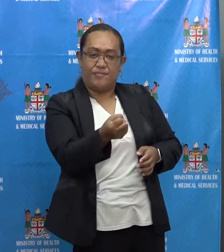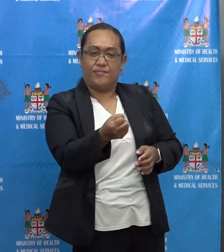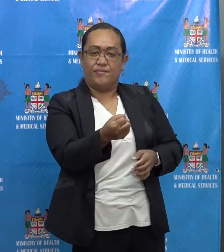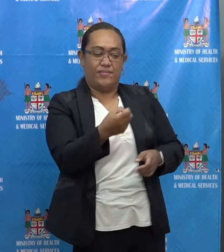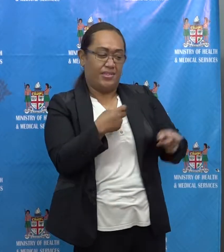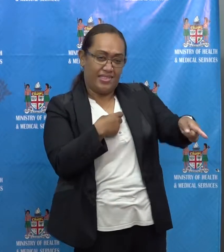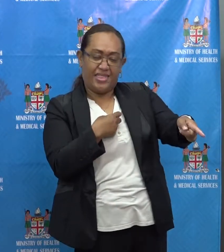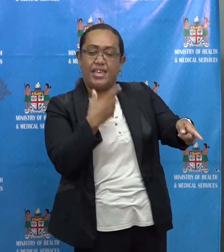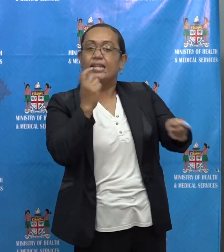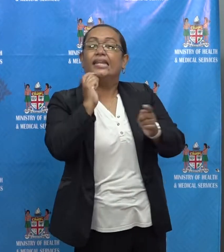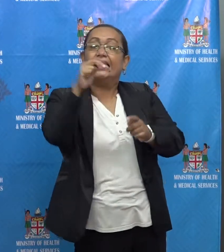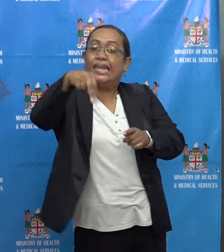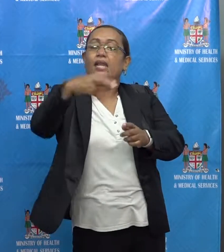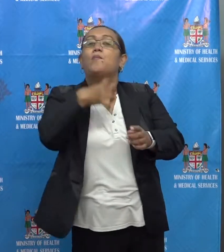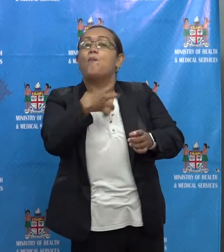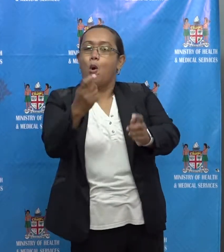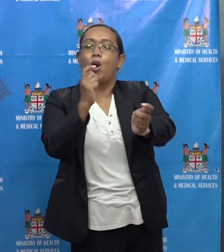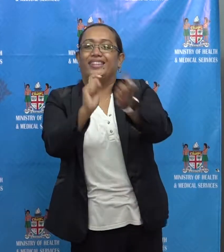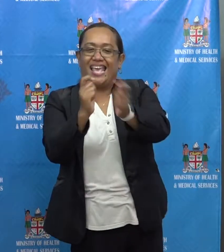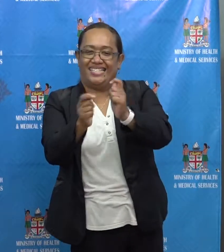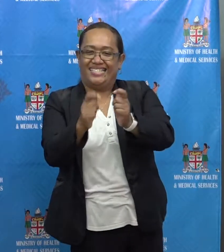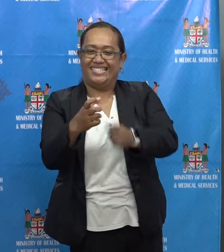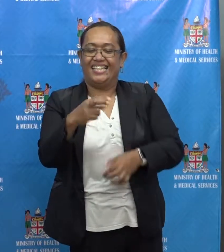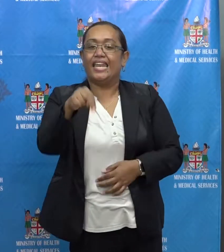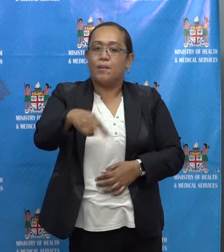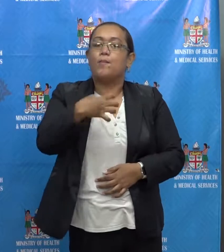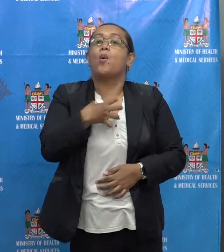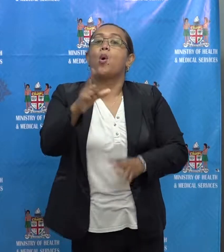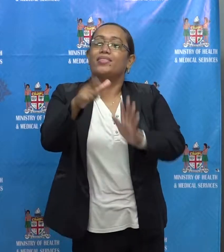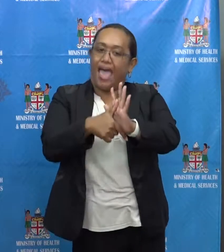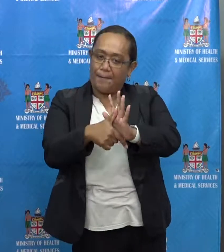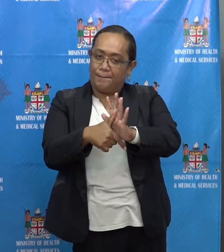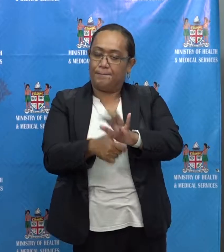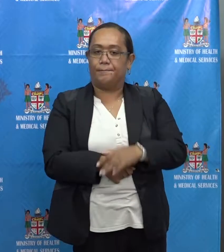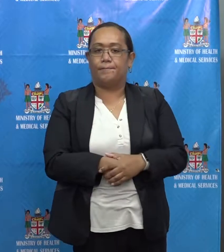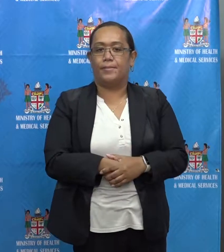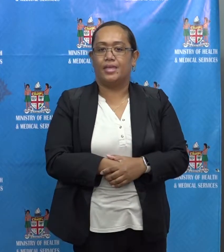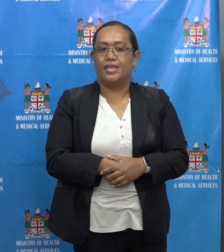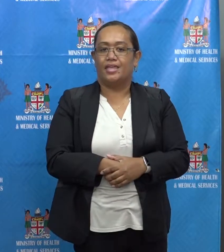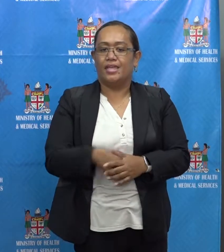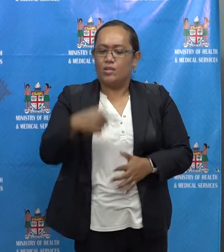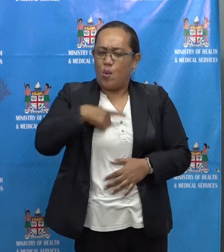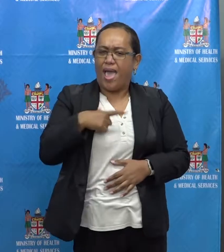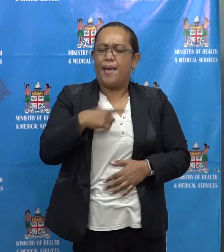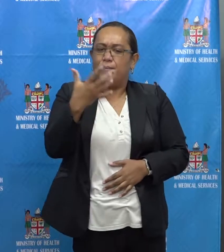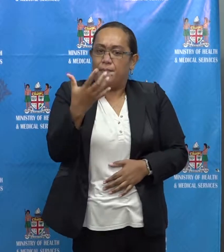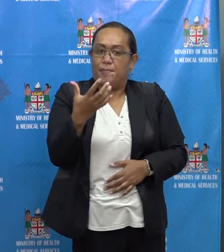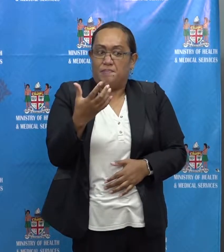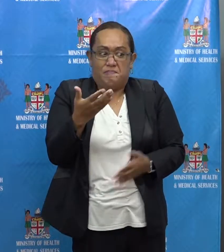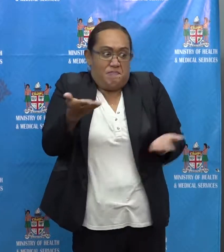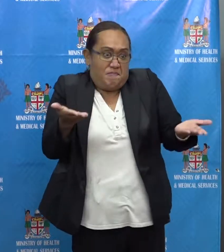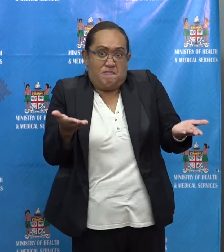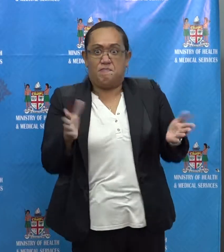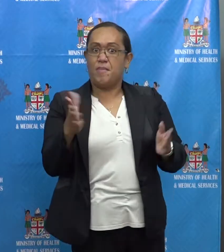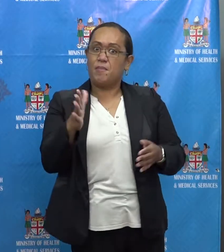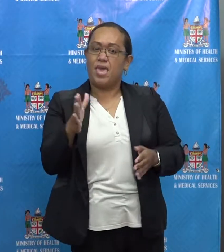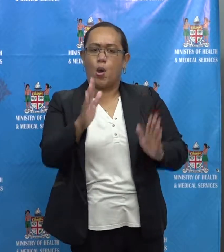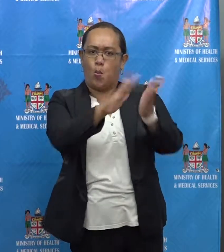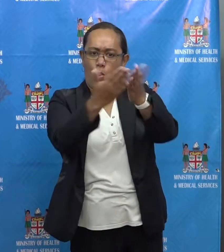run. More time must be given to confirm that the virus is not lurking in some communities.